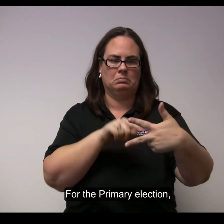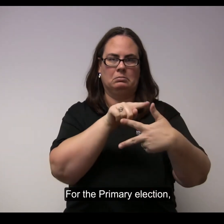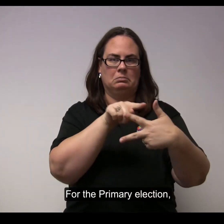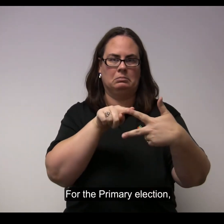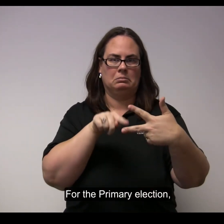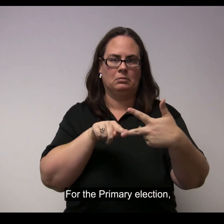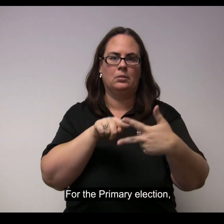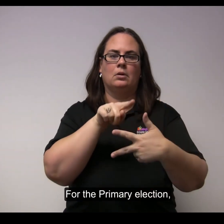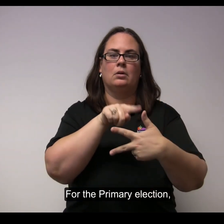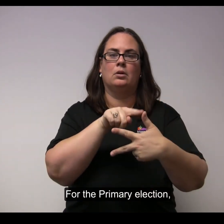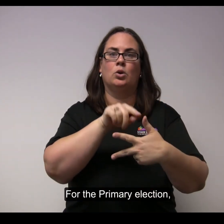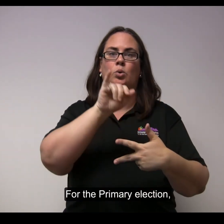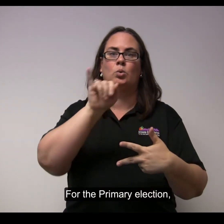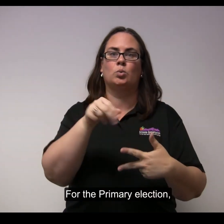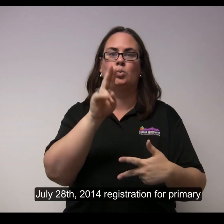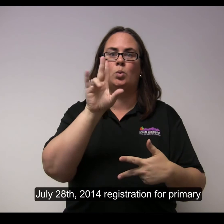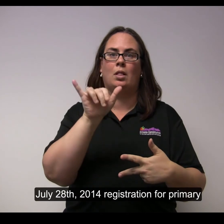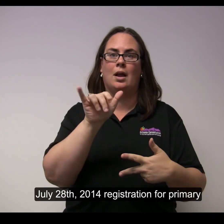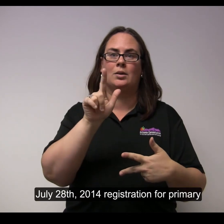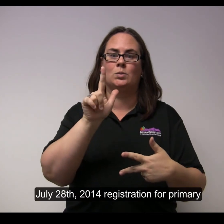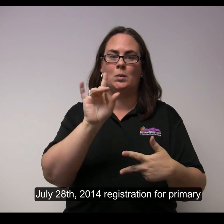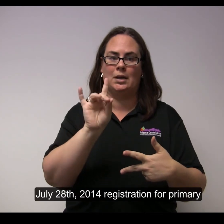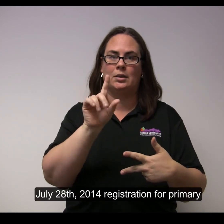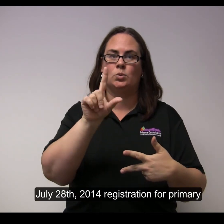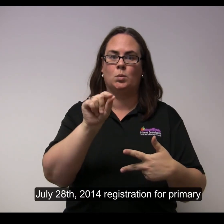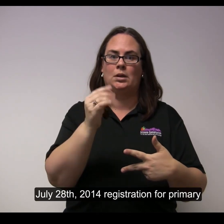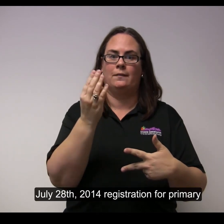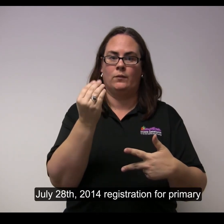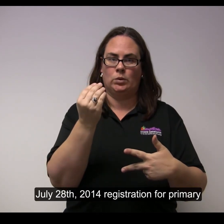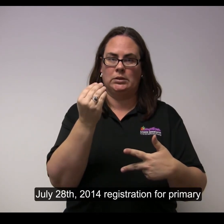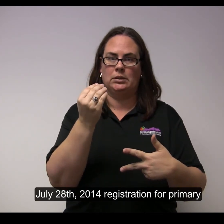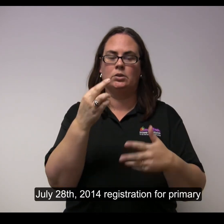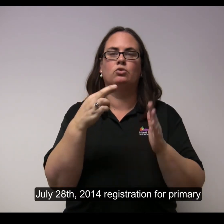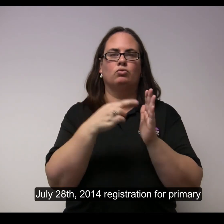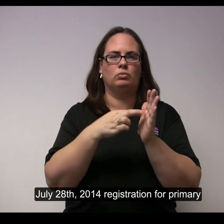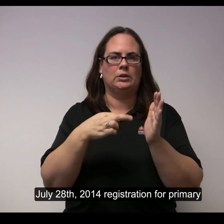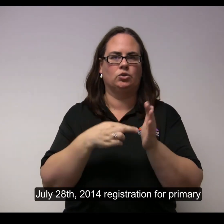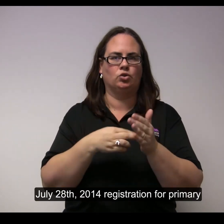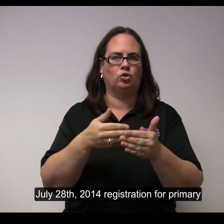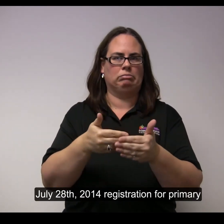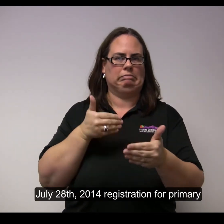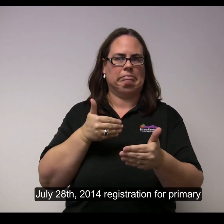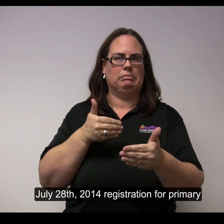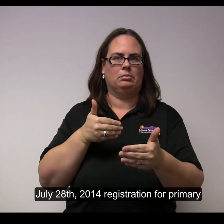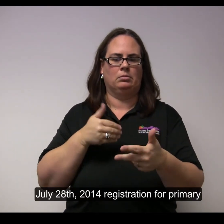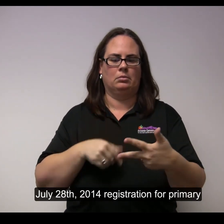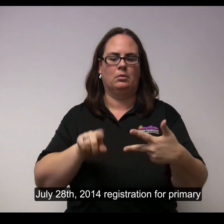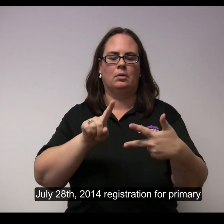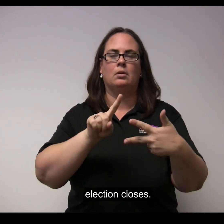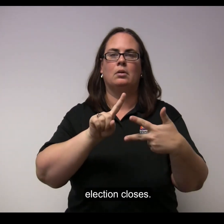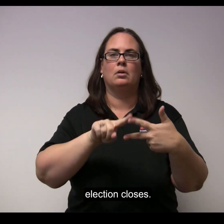For the primary election, July 28, 2014, registration for primary